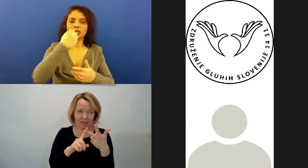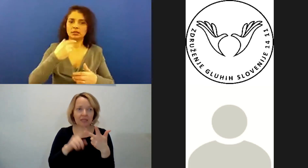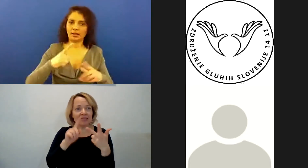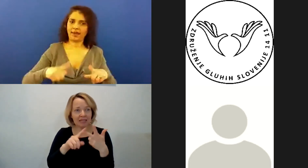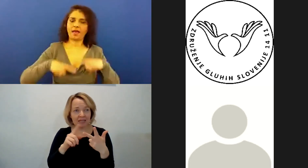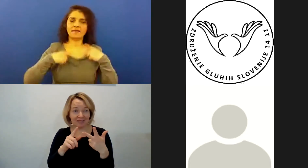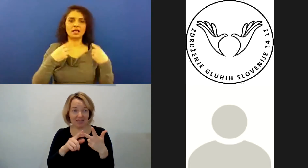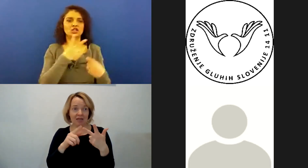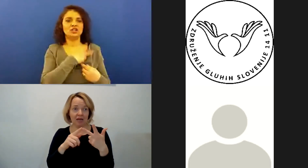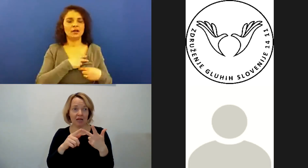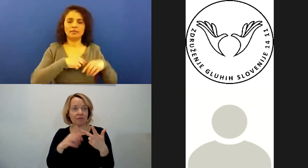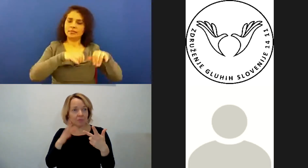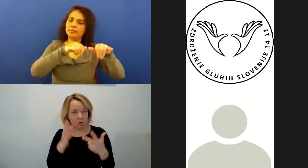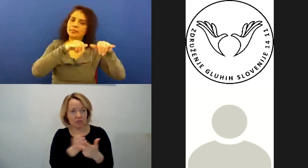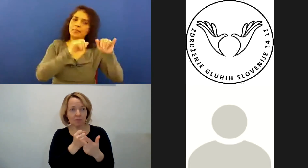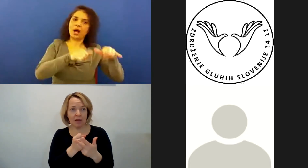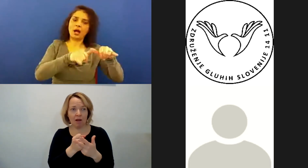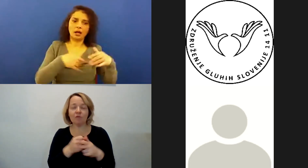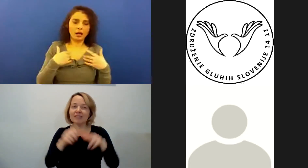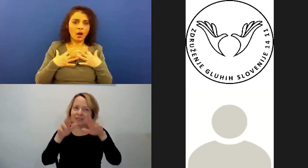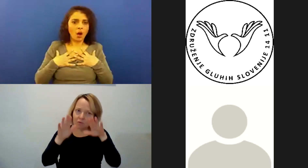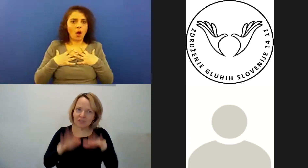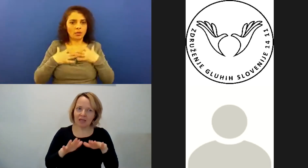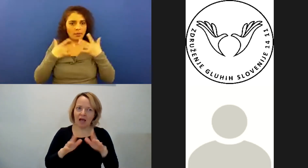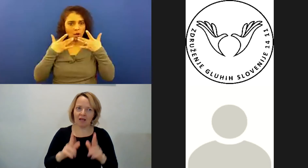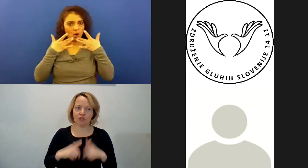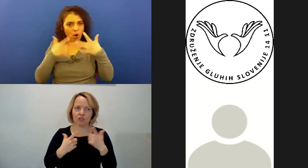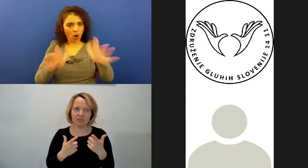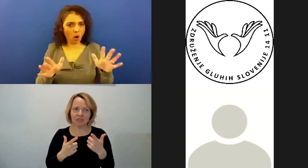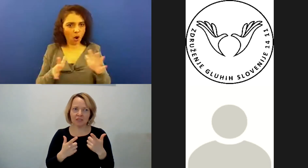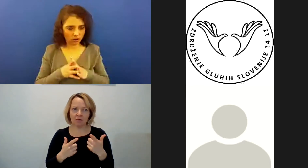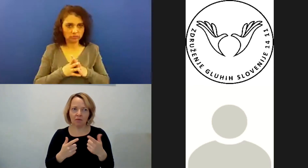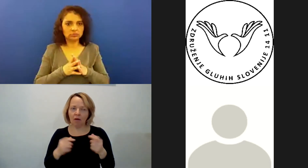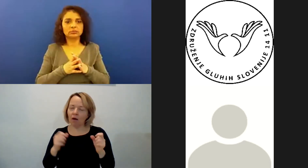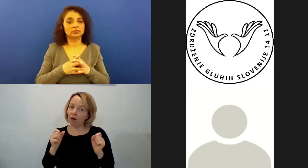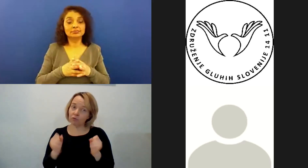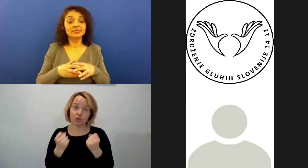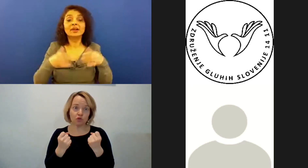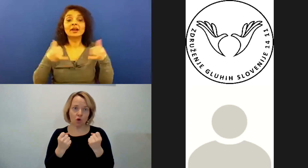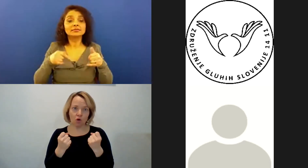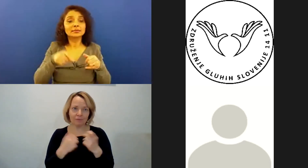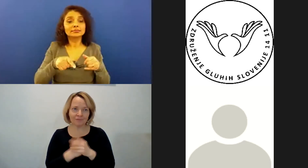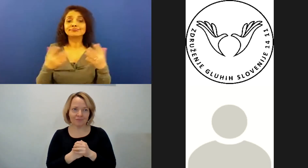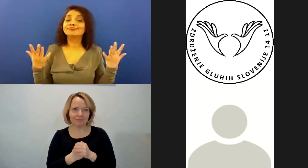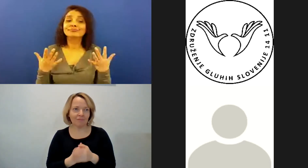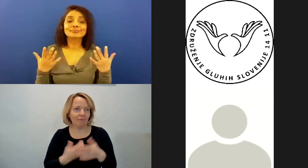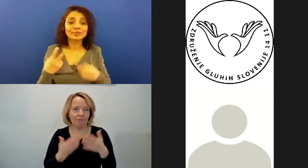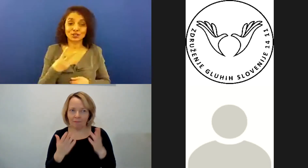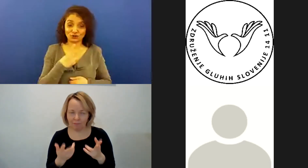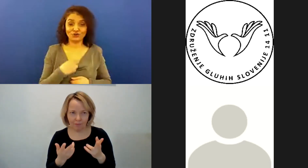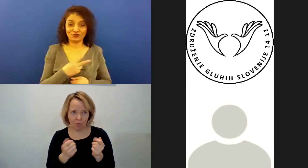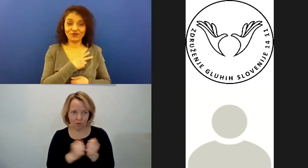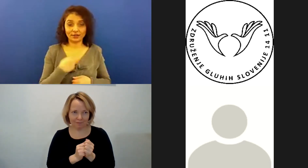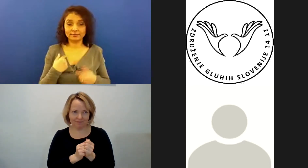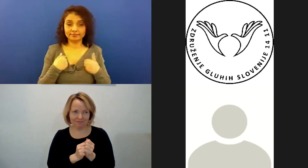I returned to Switzerland the second time, got deported again. And the third time, I was finally given permission to stay in